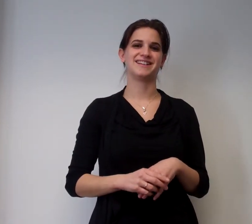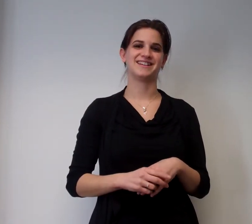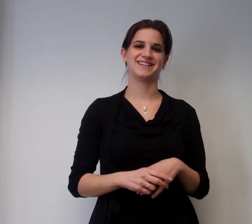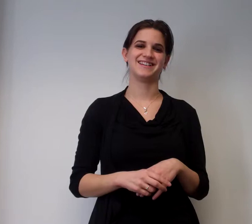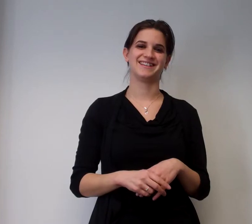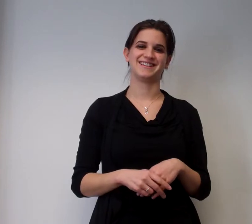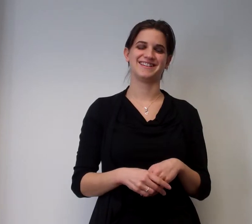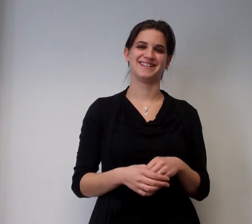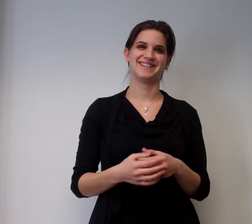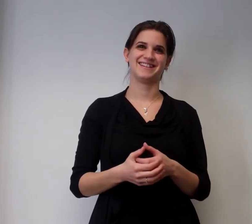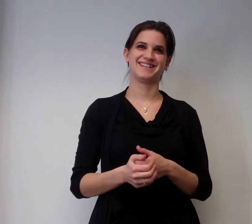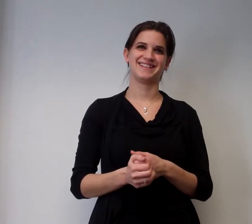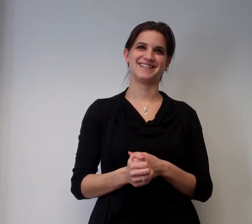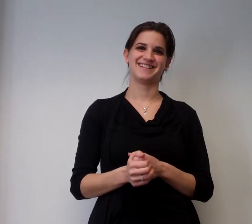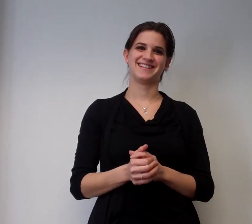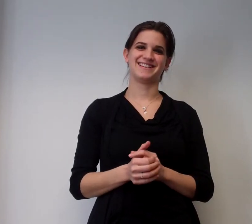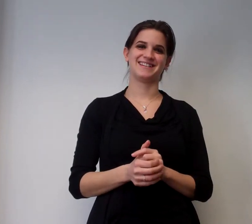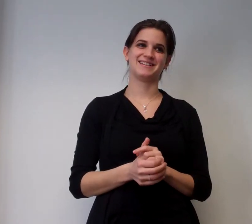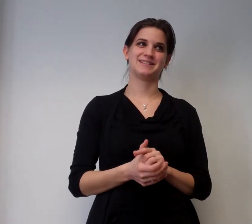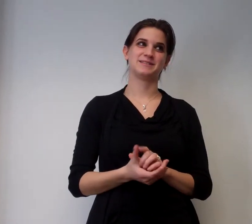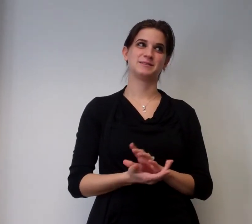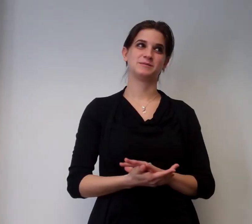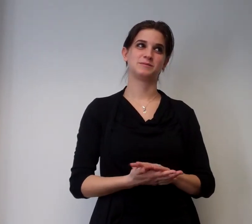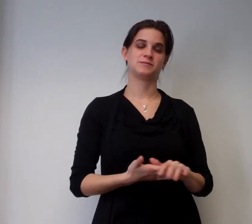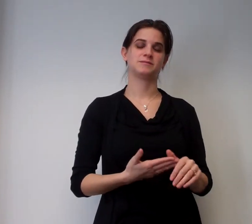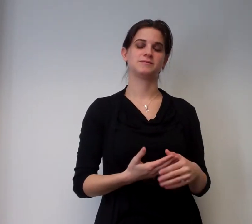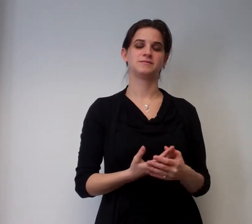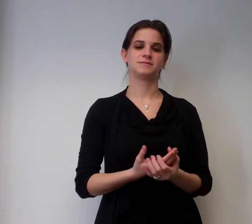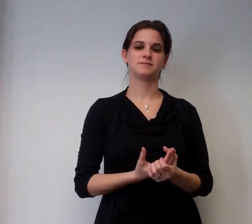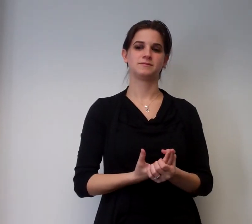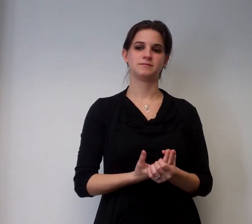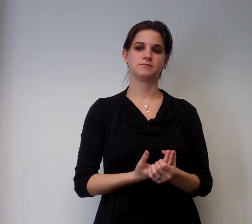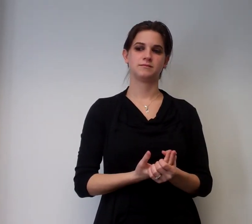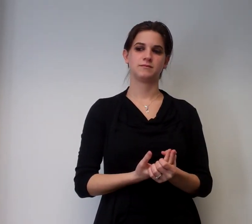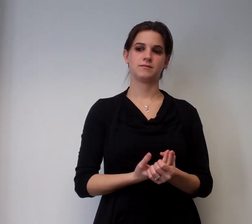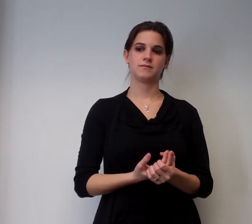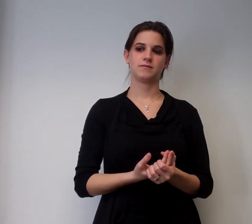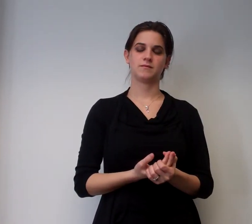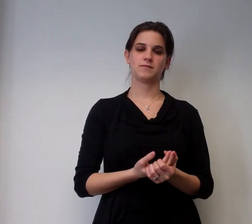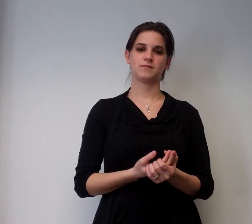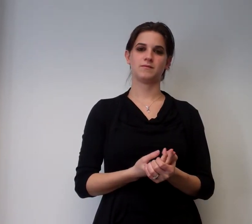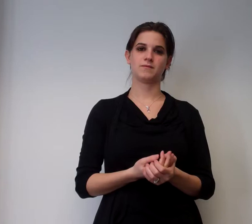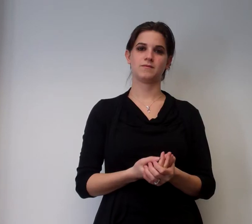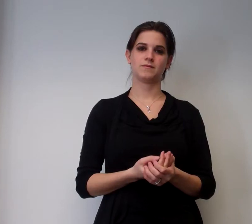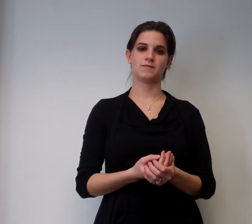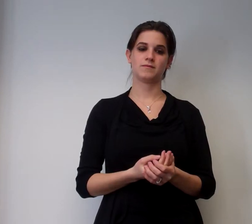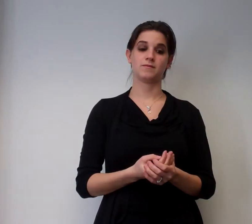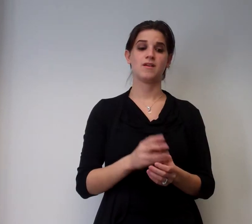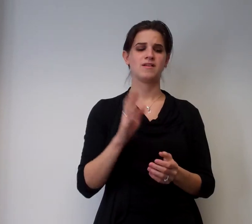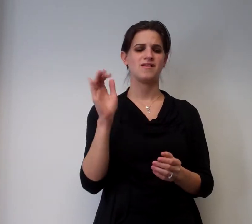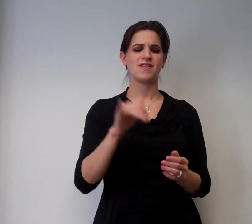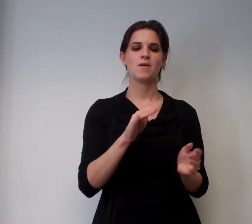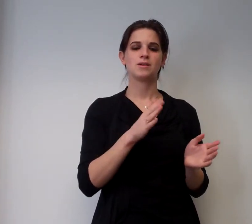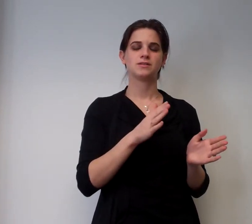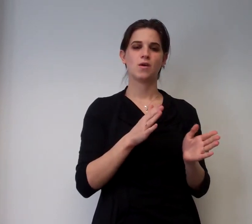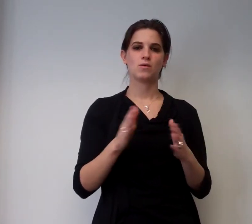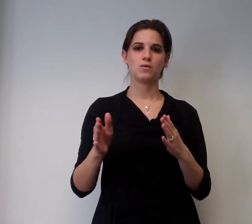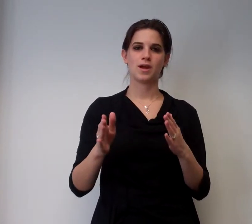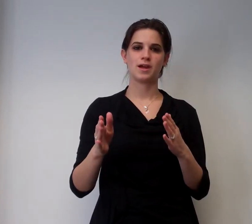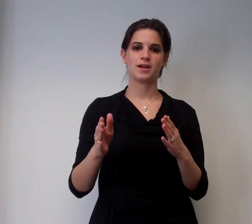spread a from little one bit. Give me community some to another about what was affect. going on. And so that was a way of getting the message out. More than just